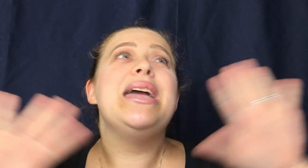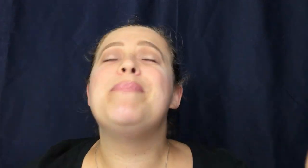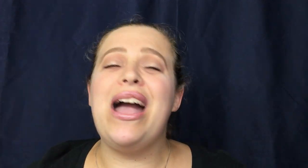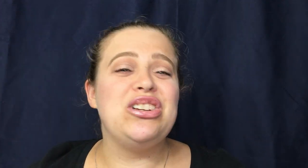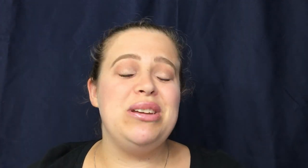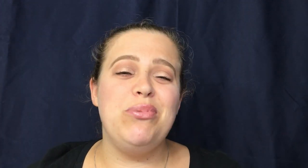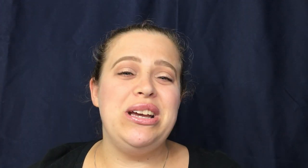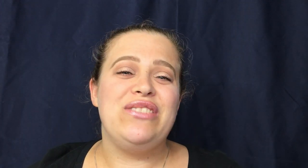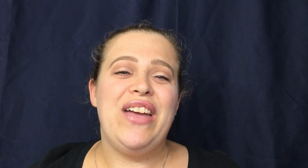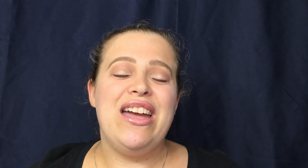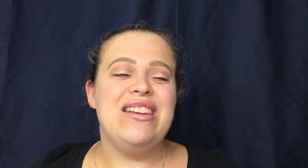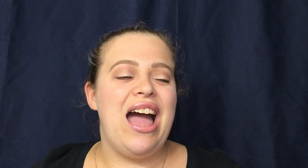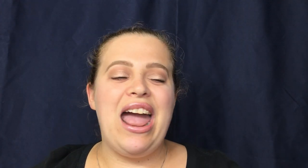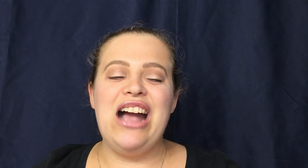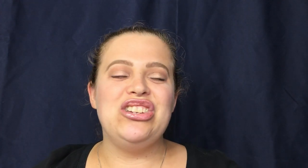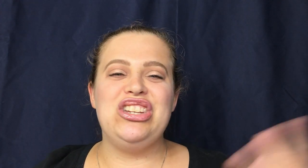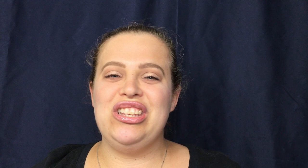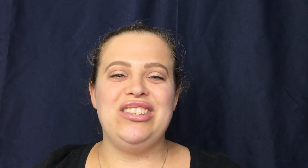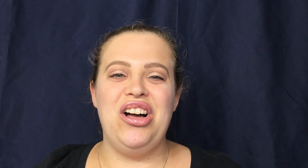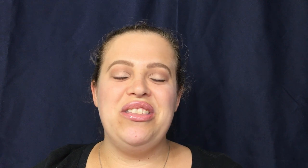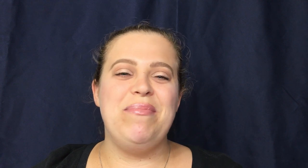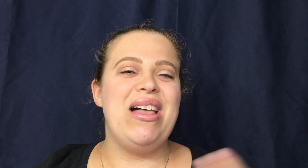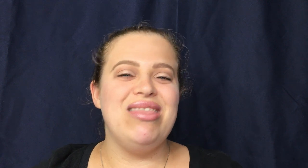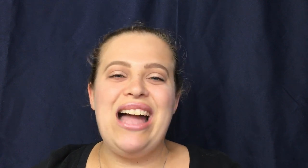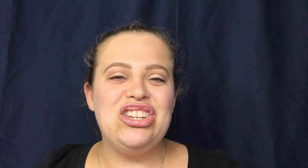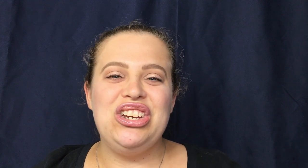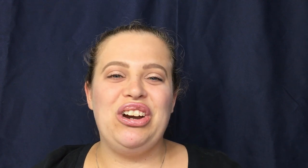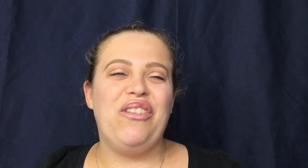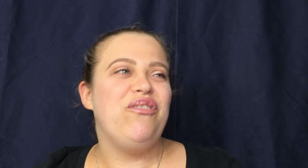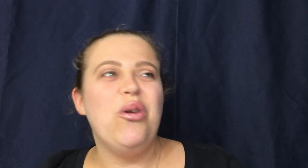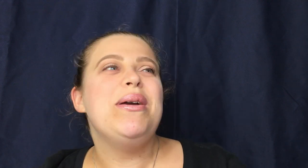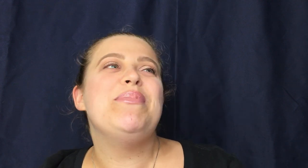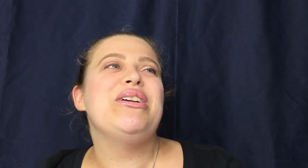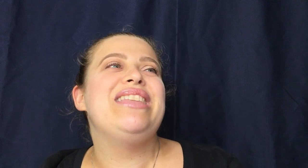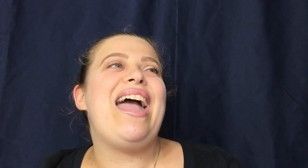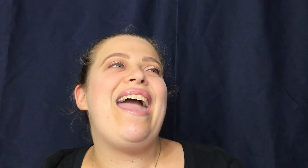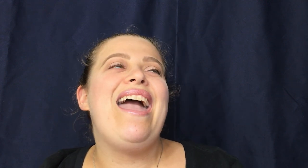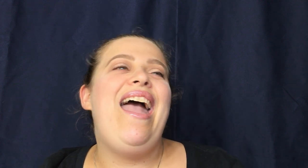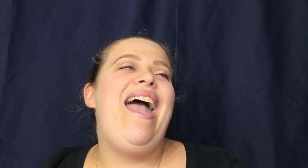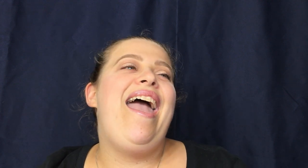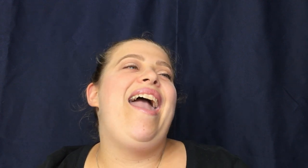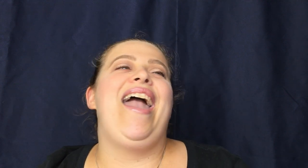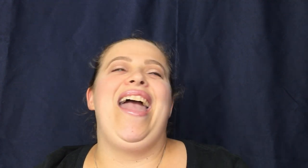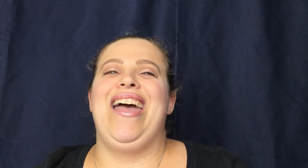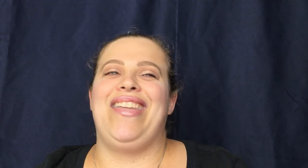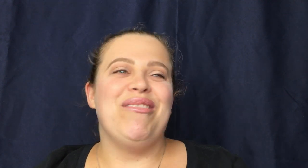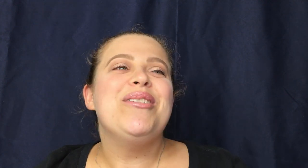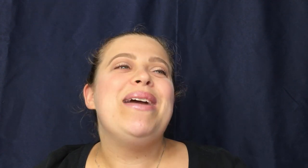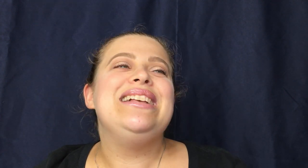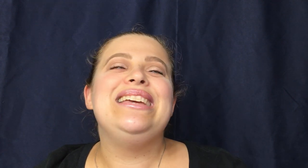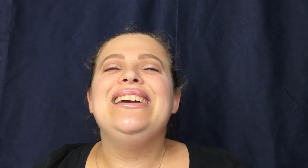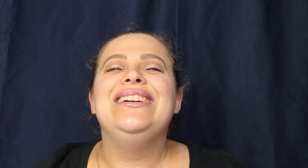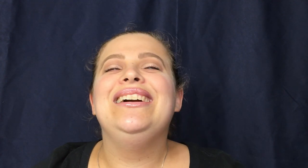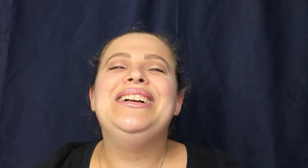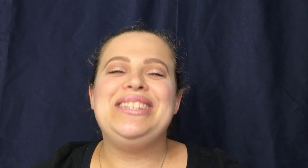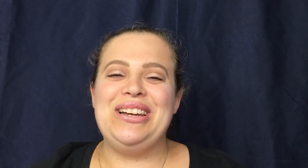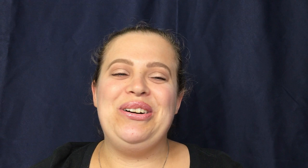Big Backstreet Boys fan. I actually just saw them last year for my birthday, and they were amazing.